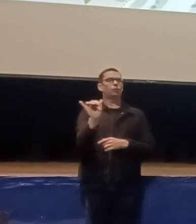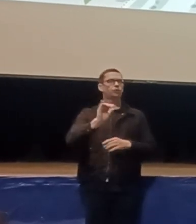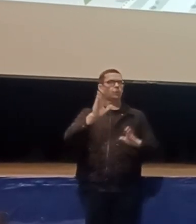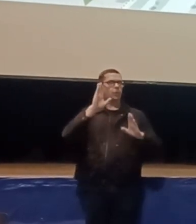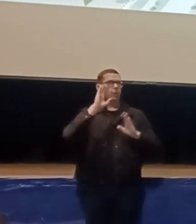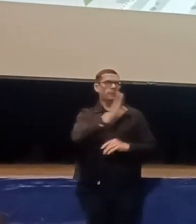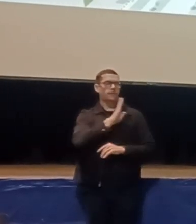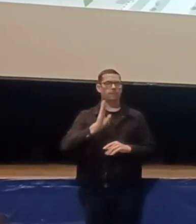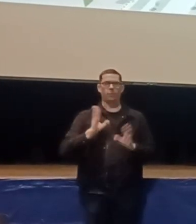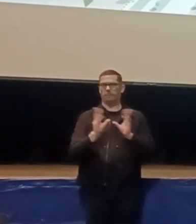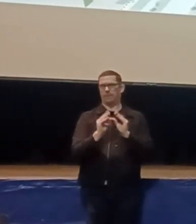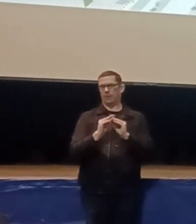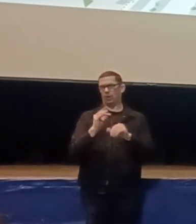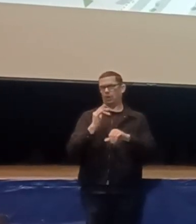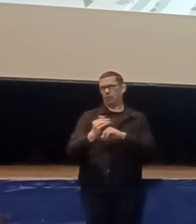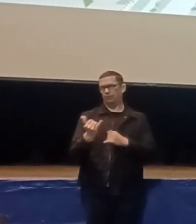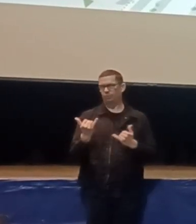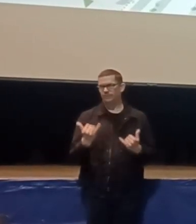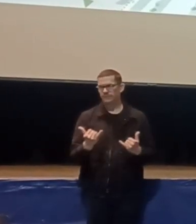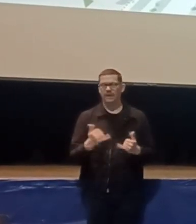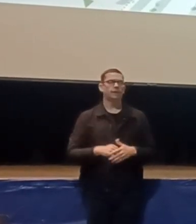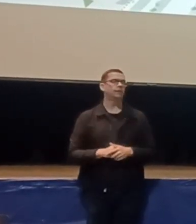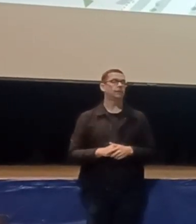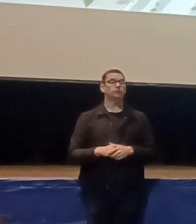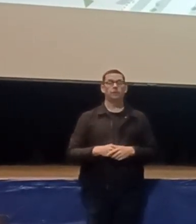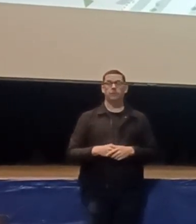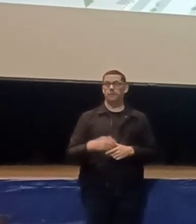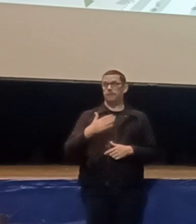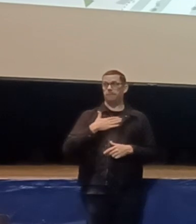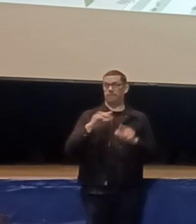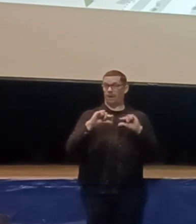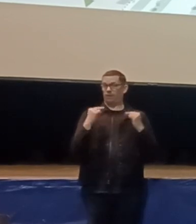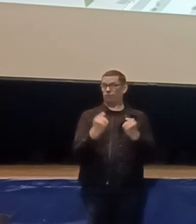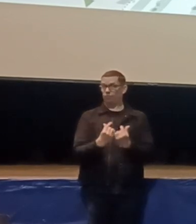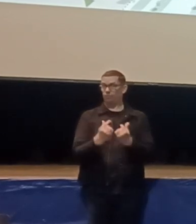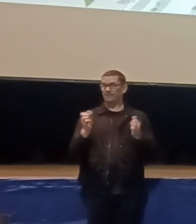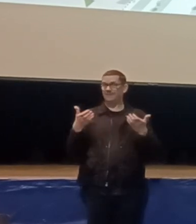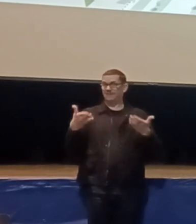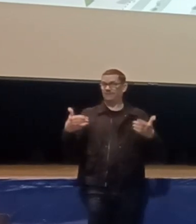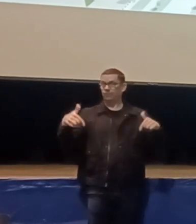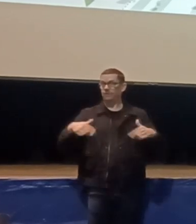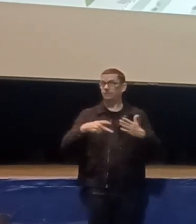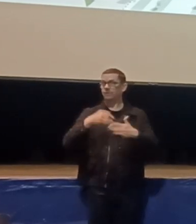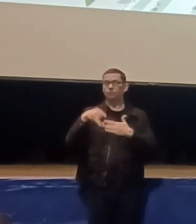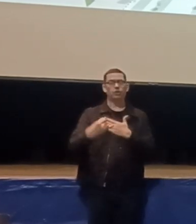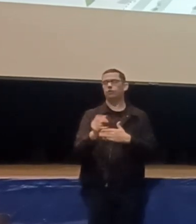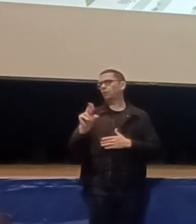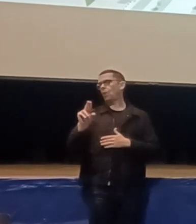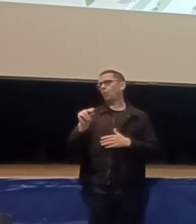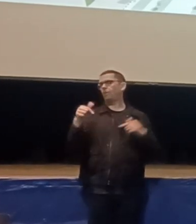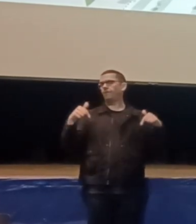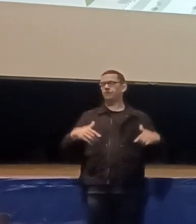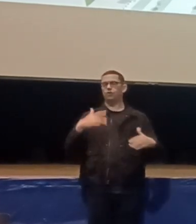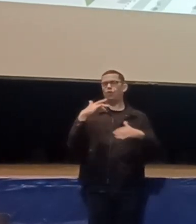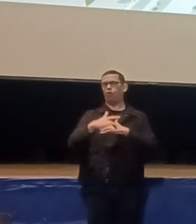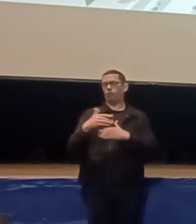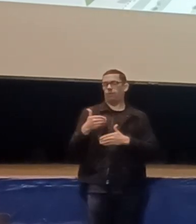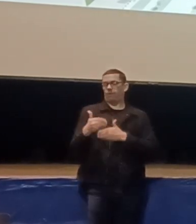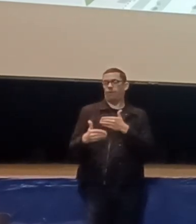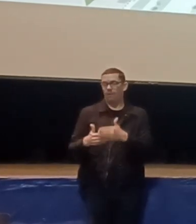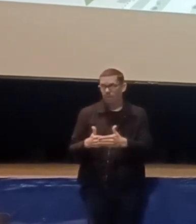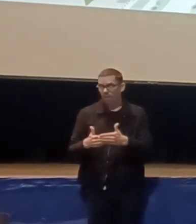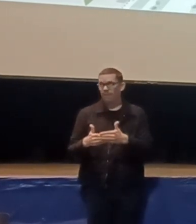today. So my group will actually not be delivering this project. We're doing this early phase. We're making sure that it